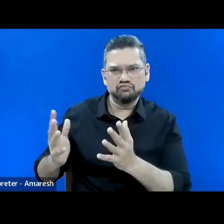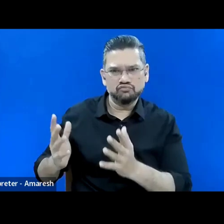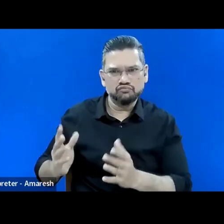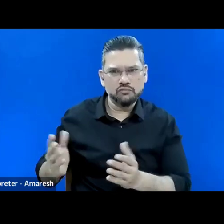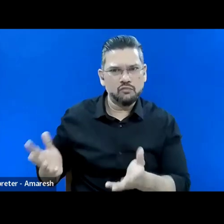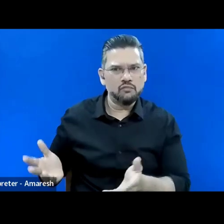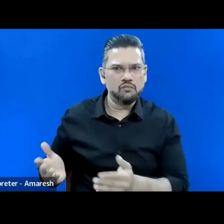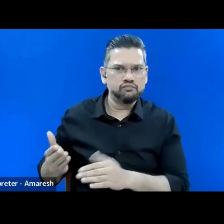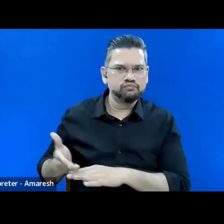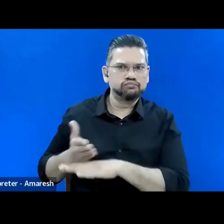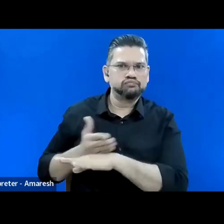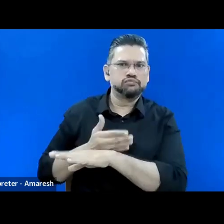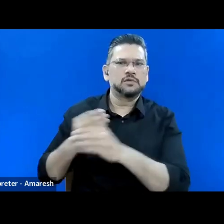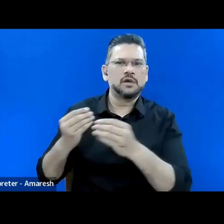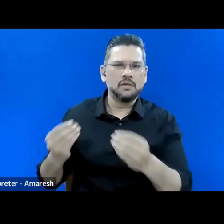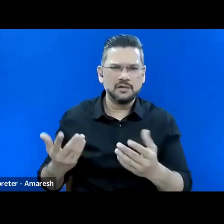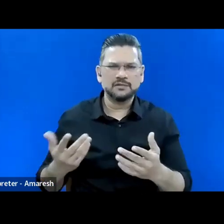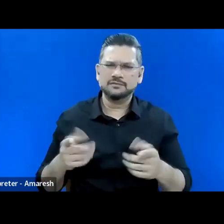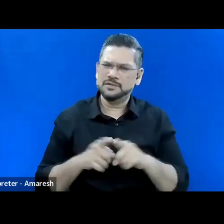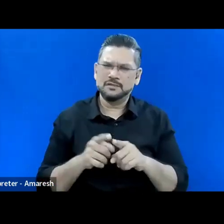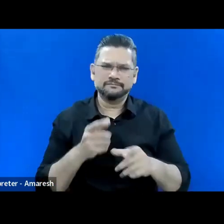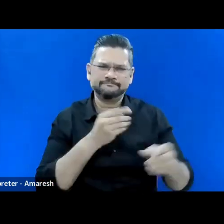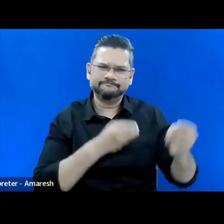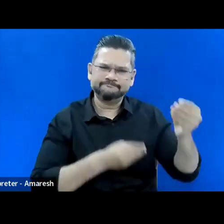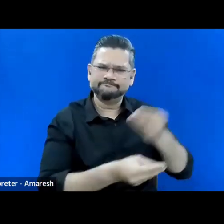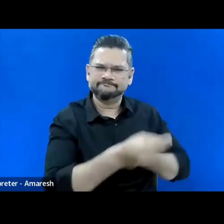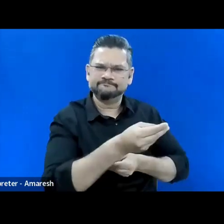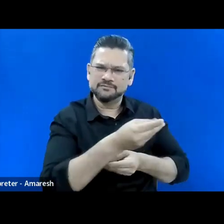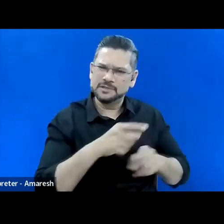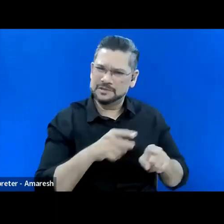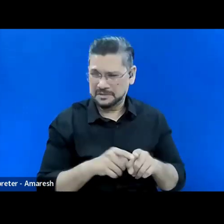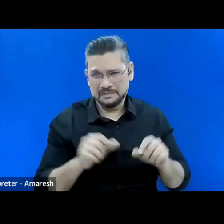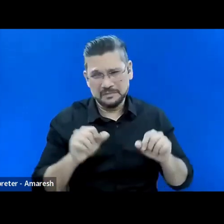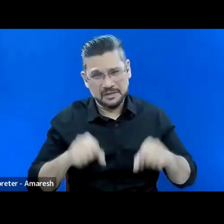vice versa. And also help us with